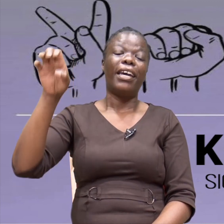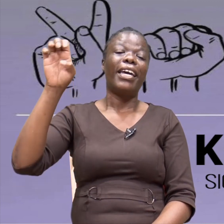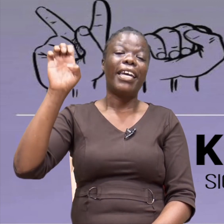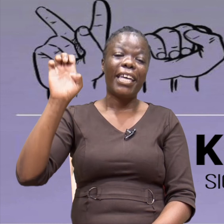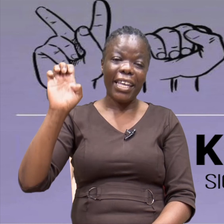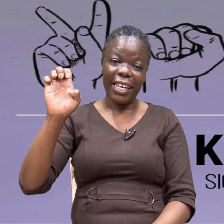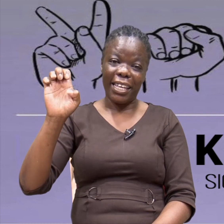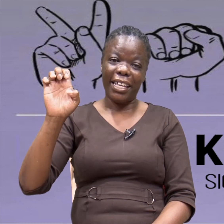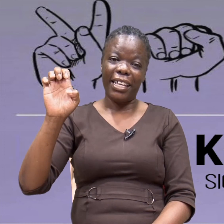E.